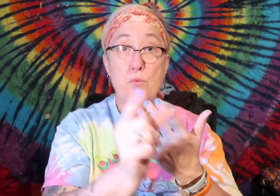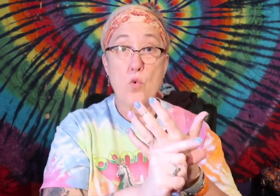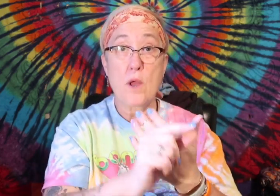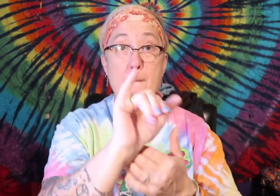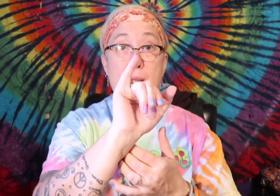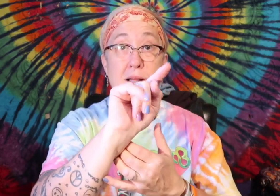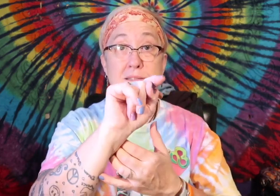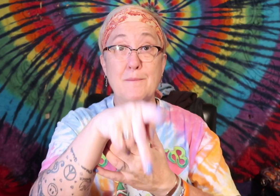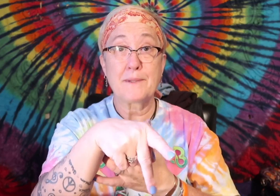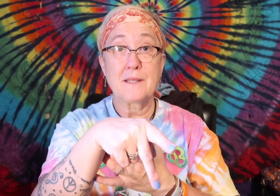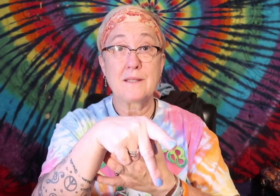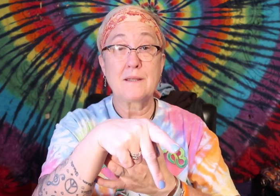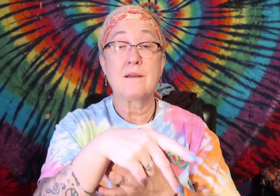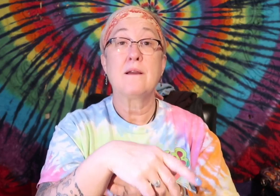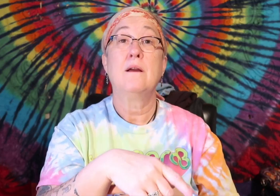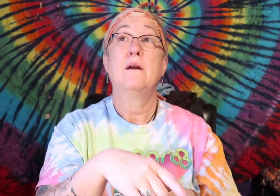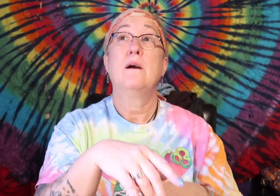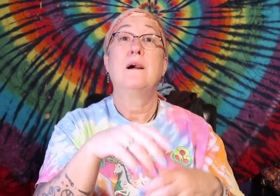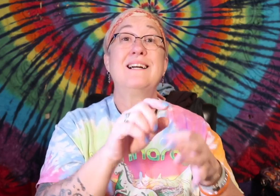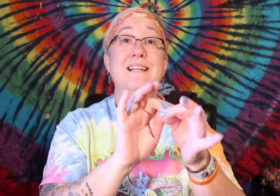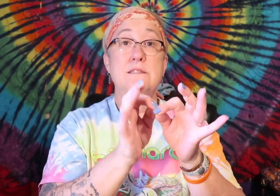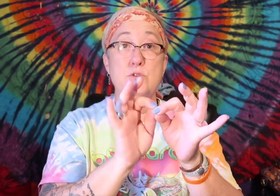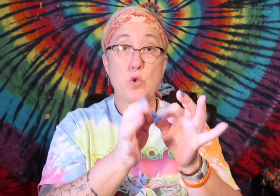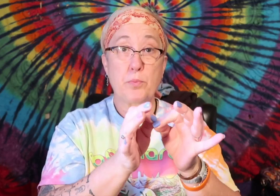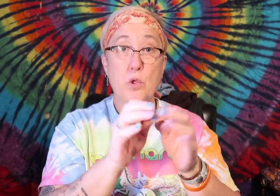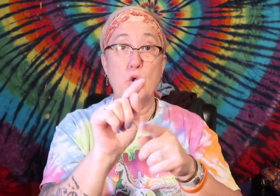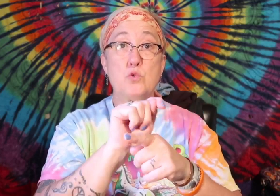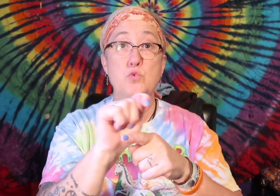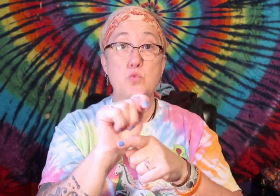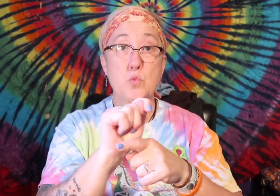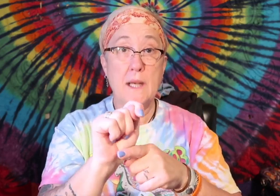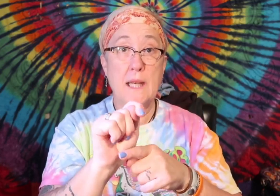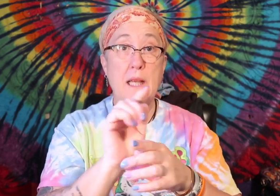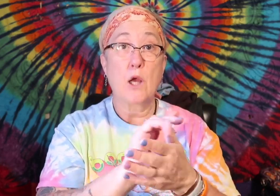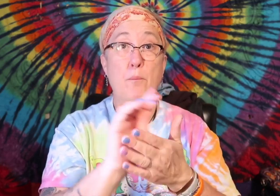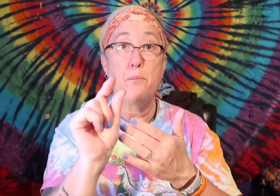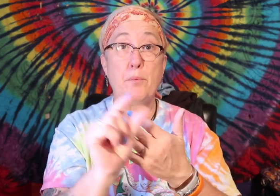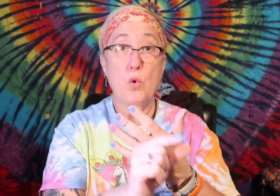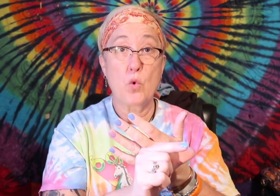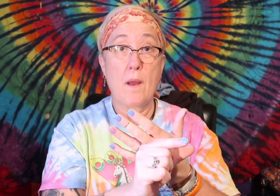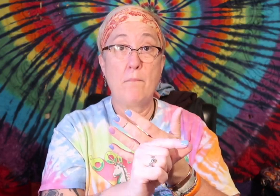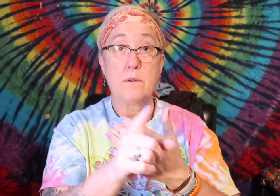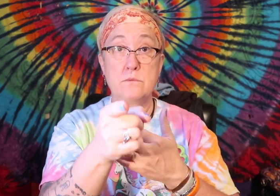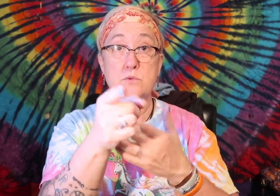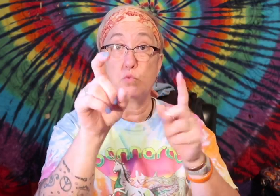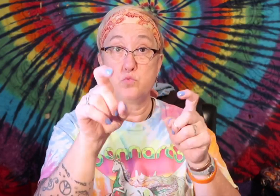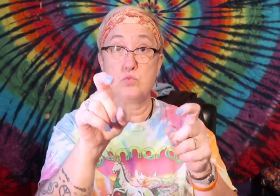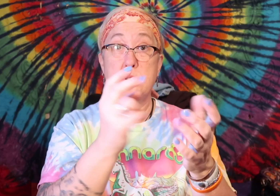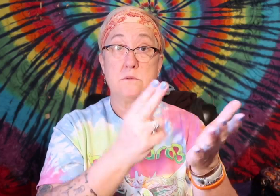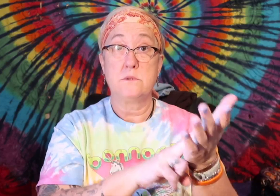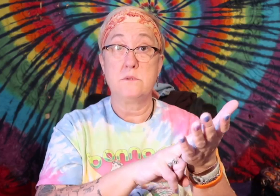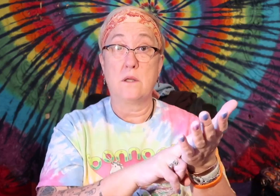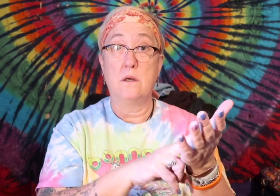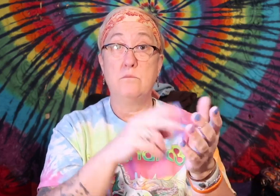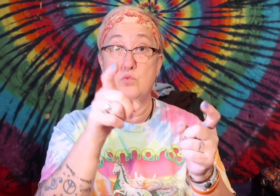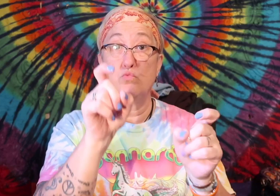said, the college is going to start an ITP program, which is an interpreter training program, and you really need to